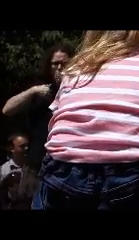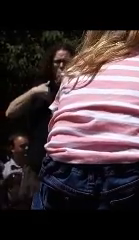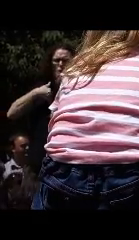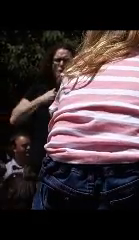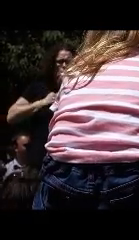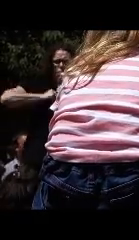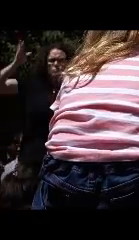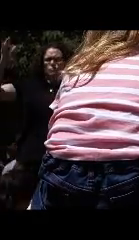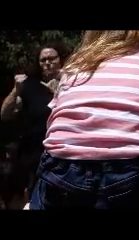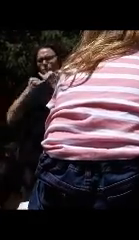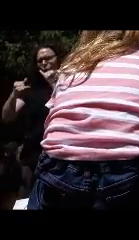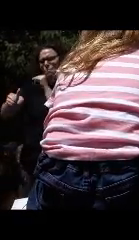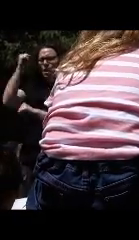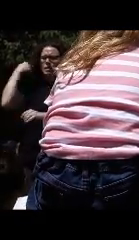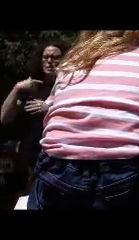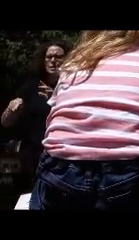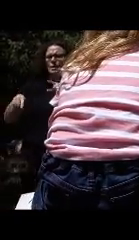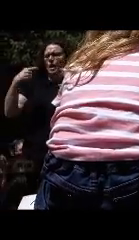this government.